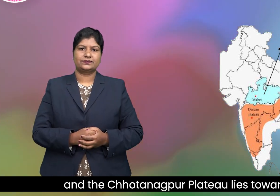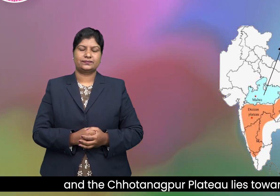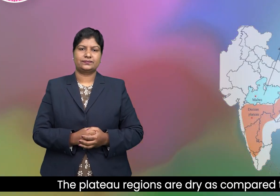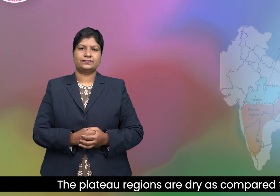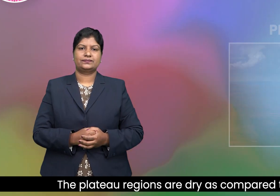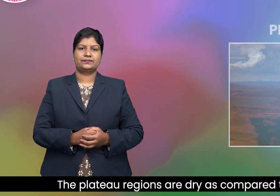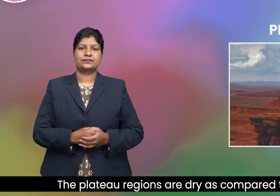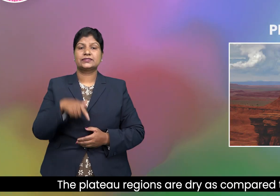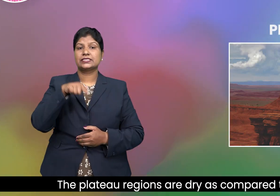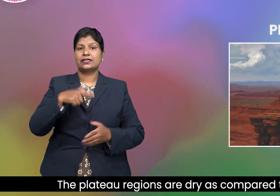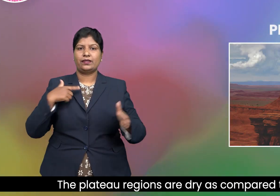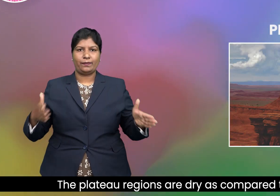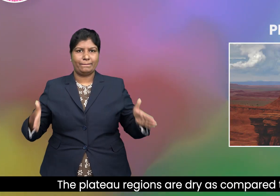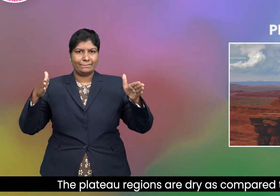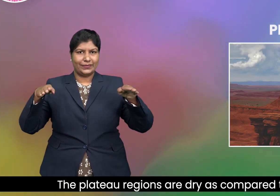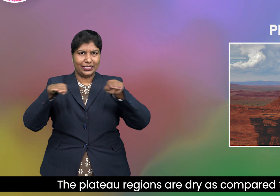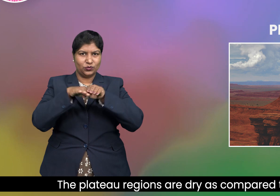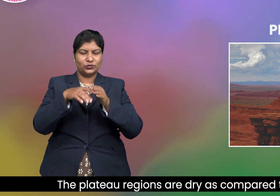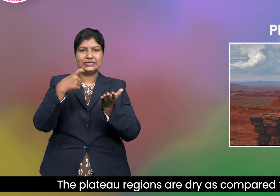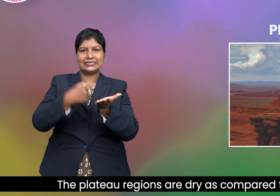The plateau regions